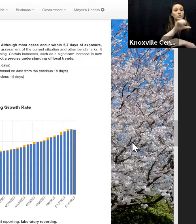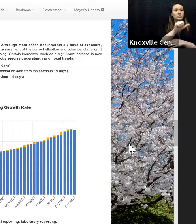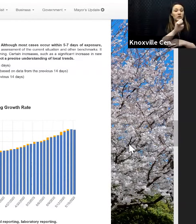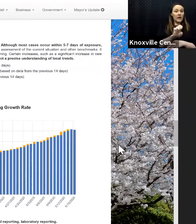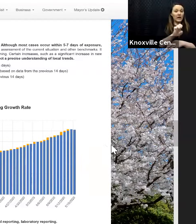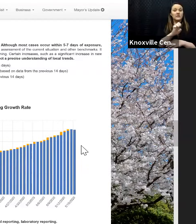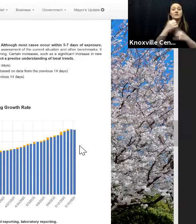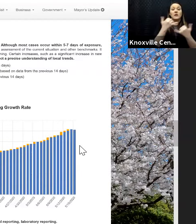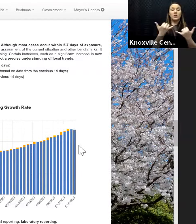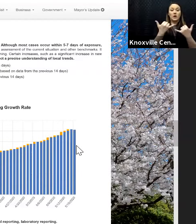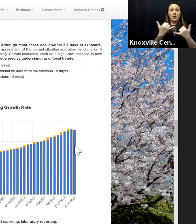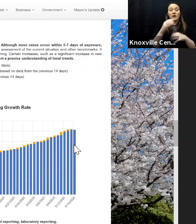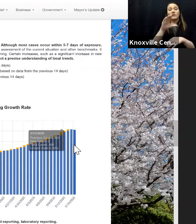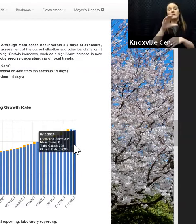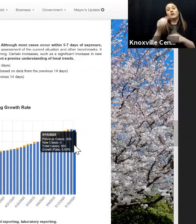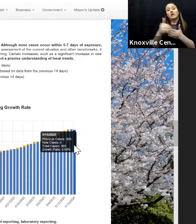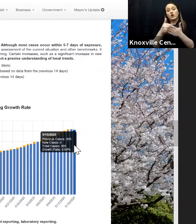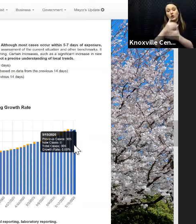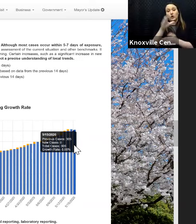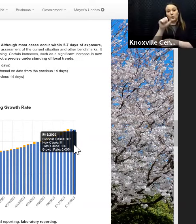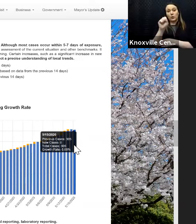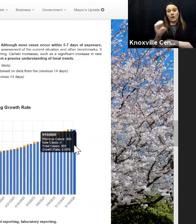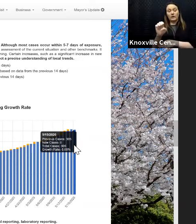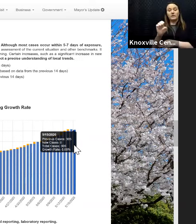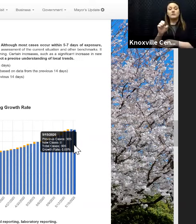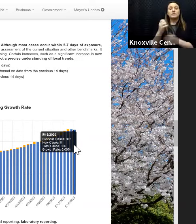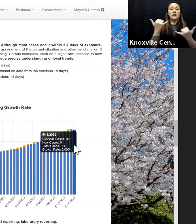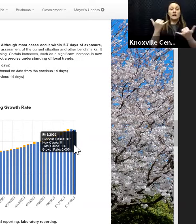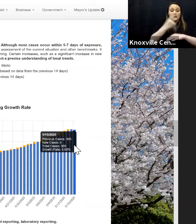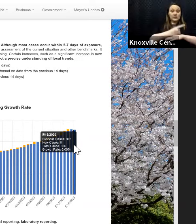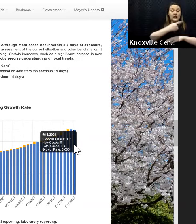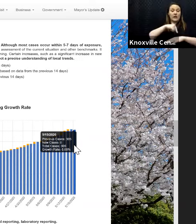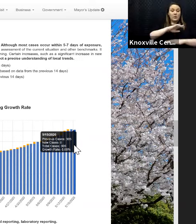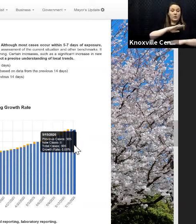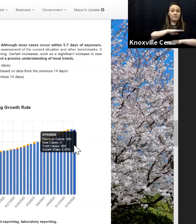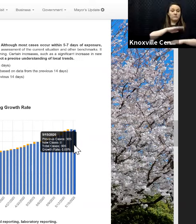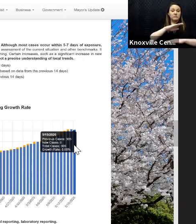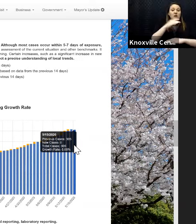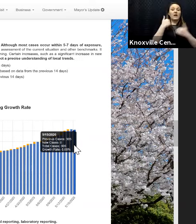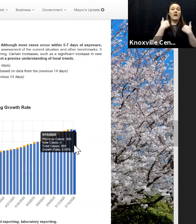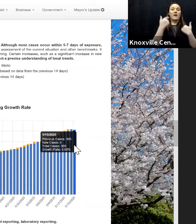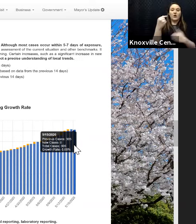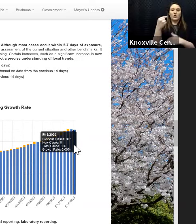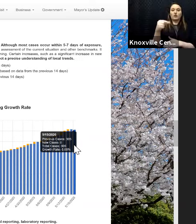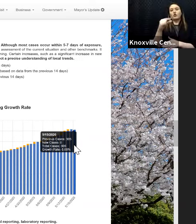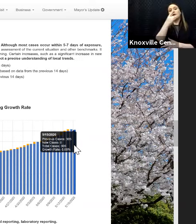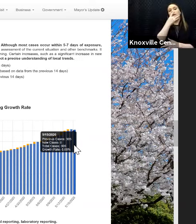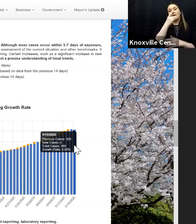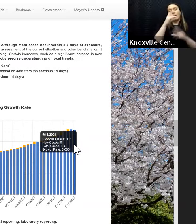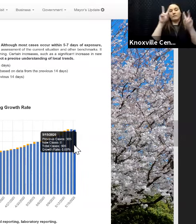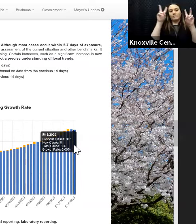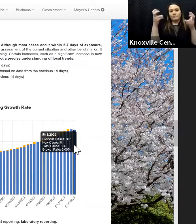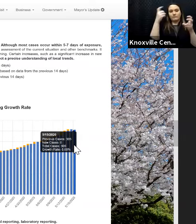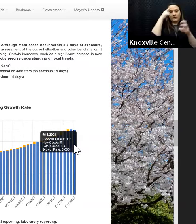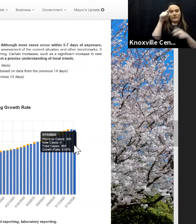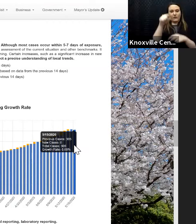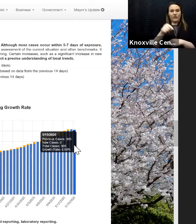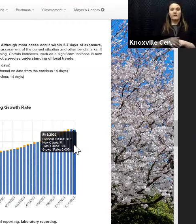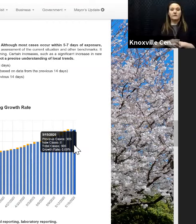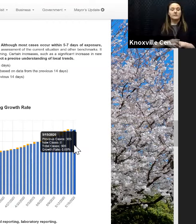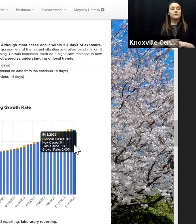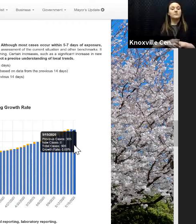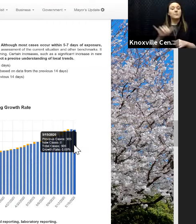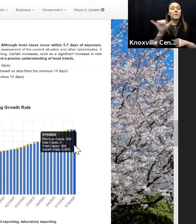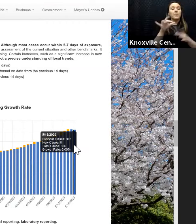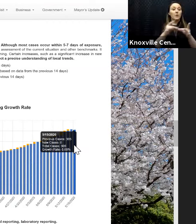time. As of today, we meet the qualifications that we have a green traffic light for this benchmark. As we mentioned earlier this week,